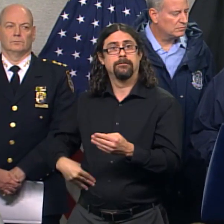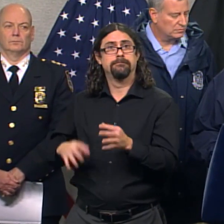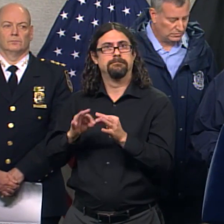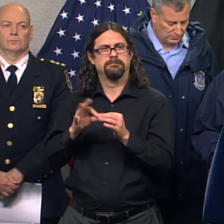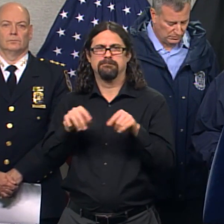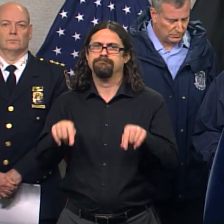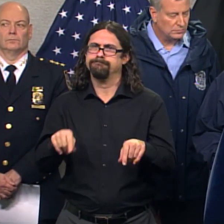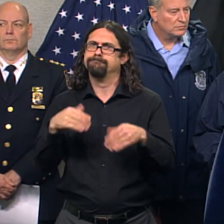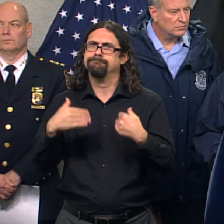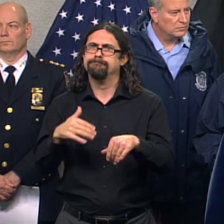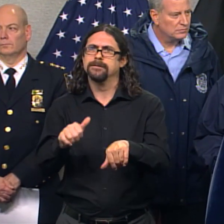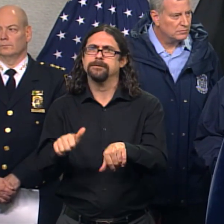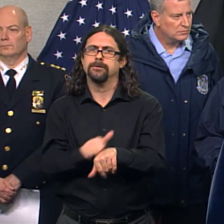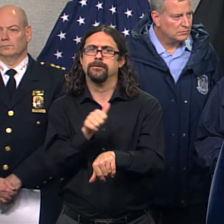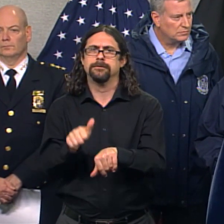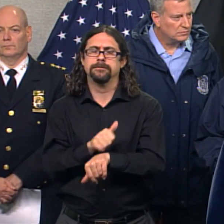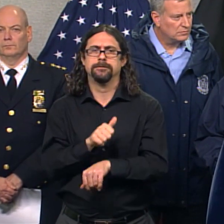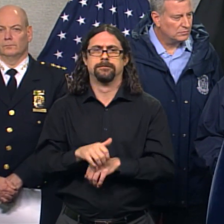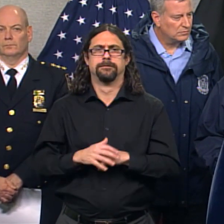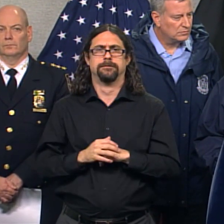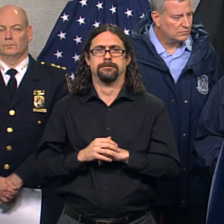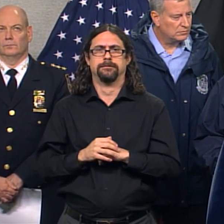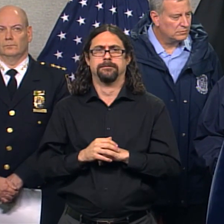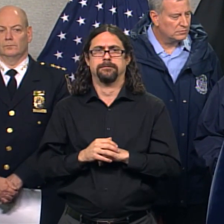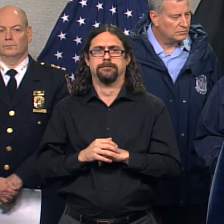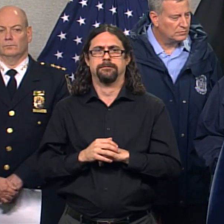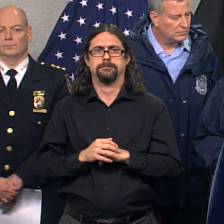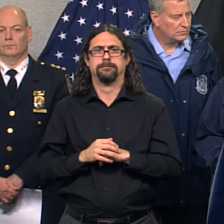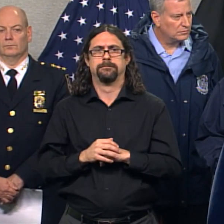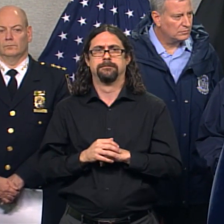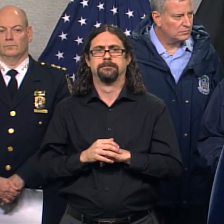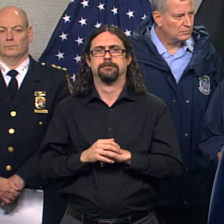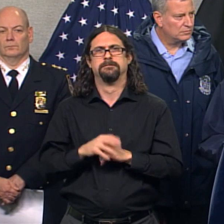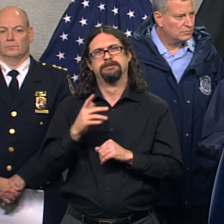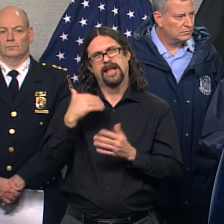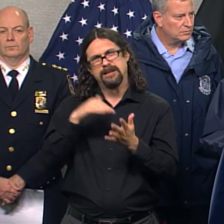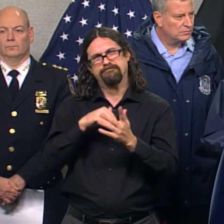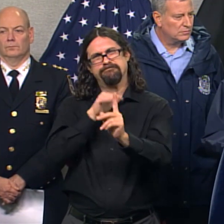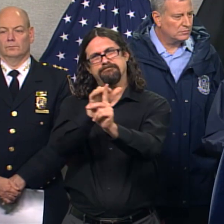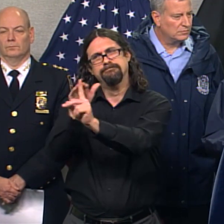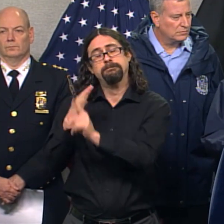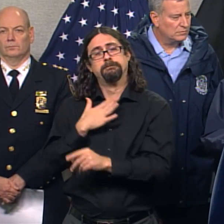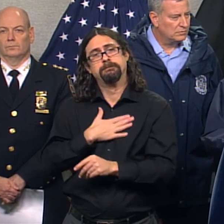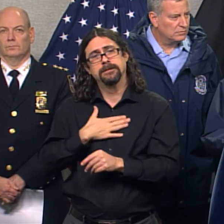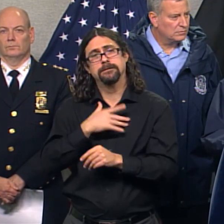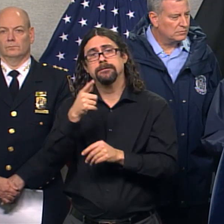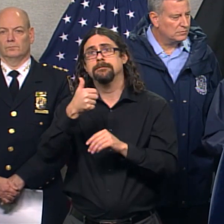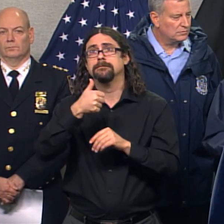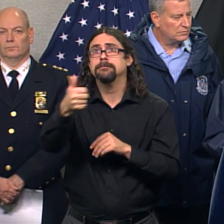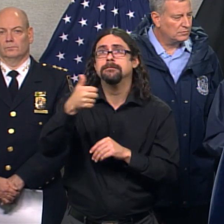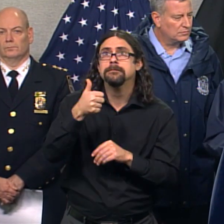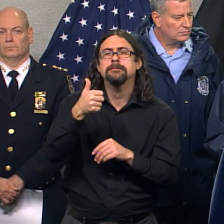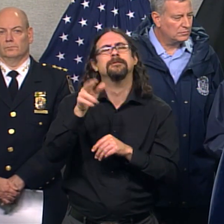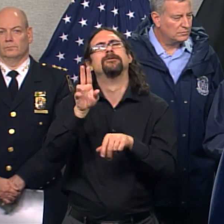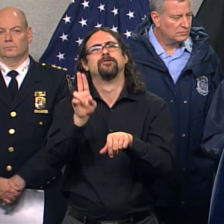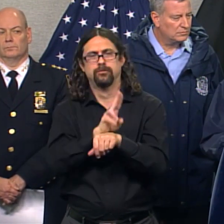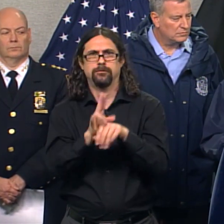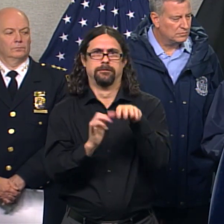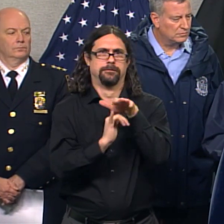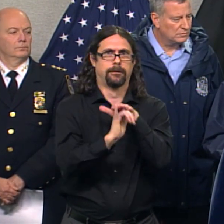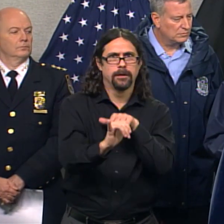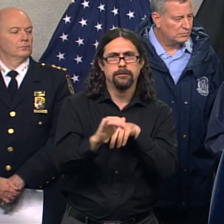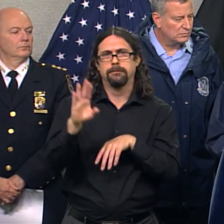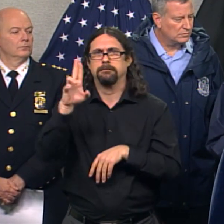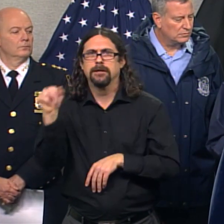York City to take mass transit and give the sanitation an opportunity to do their job. We expect this snow, as the Mayor said earlier, to